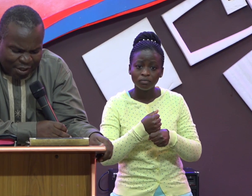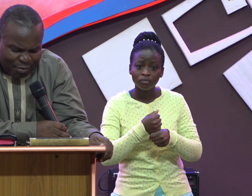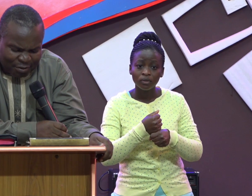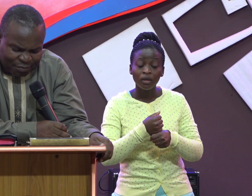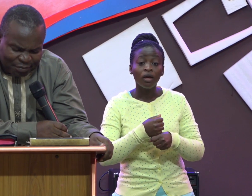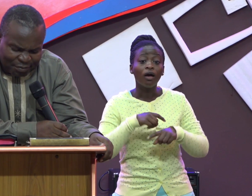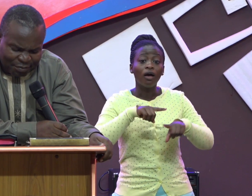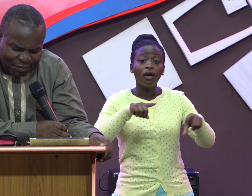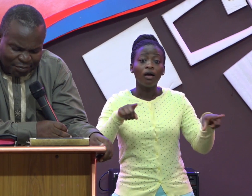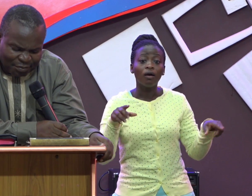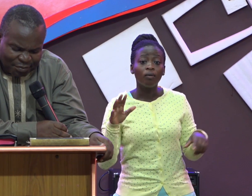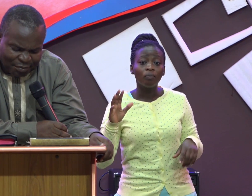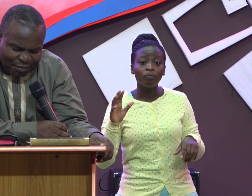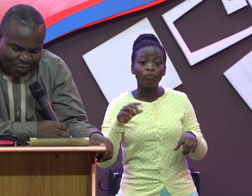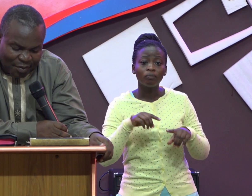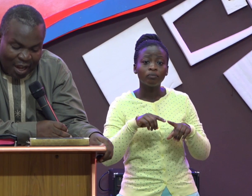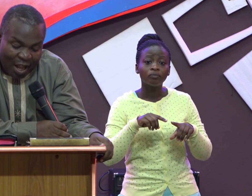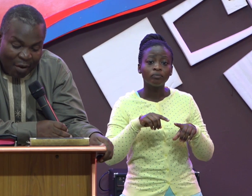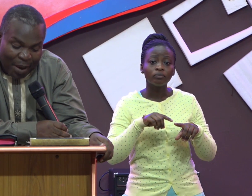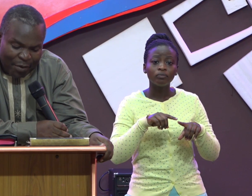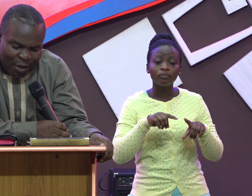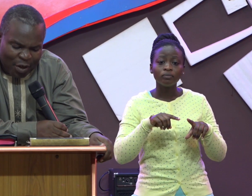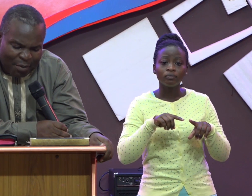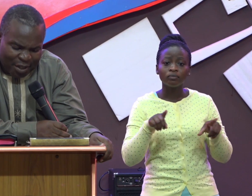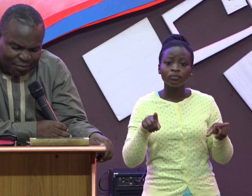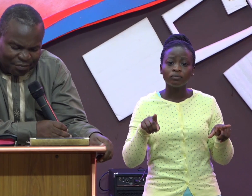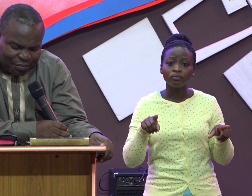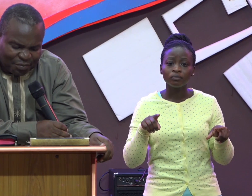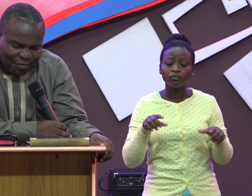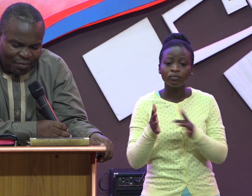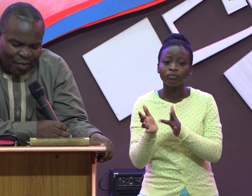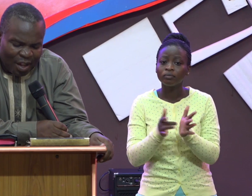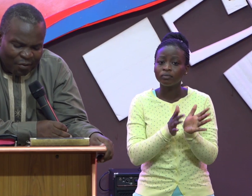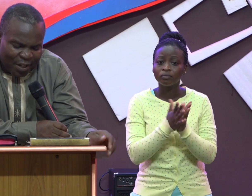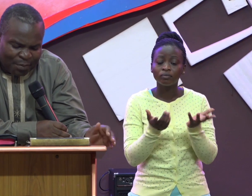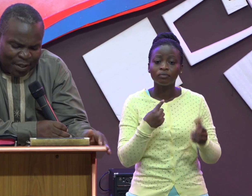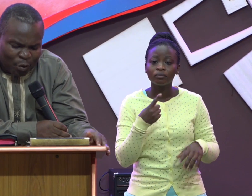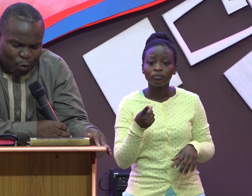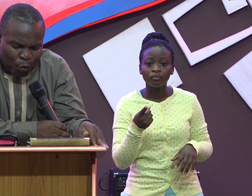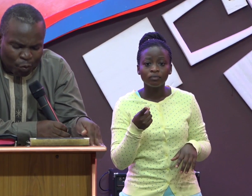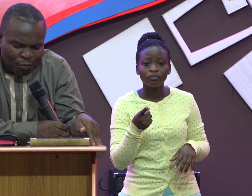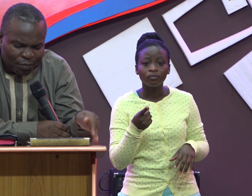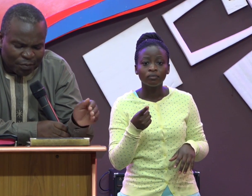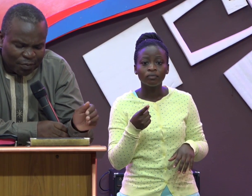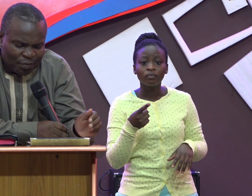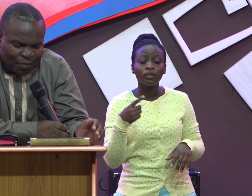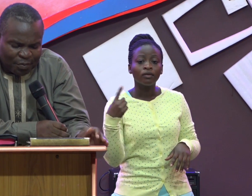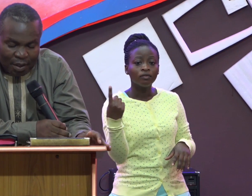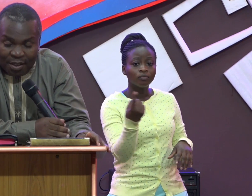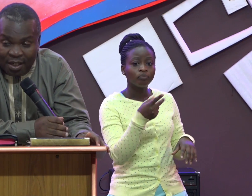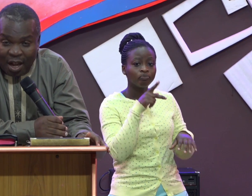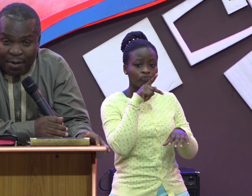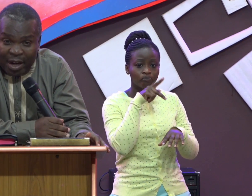our Innerman to be lifted up? The Bible told us, 1 Peter